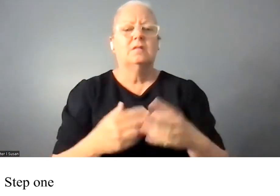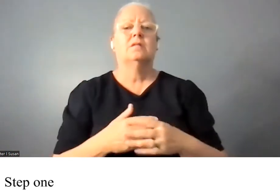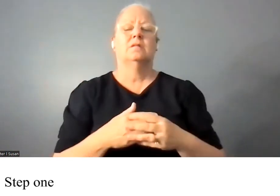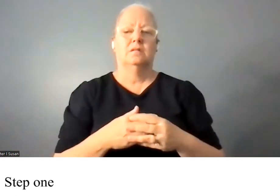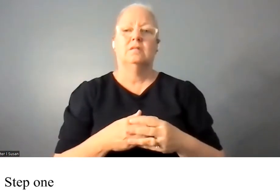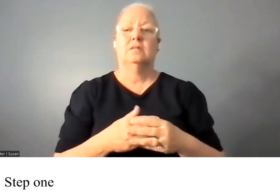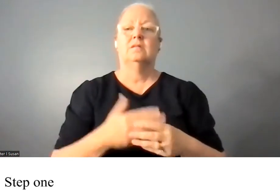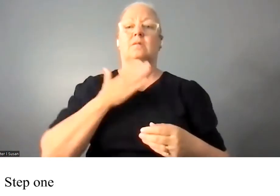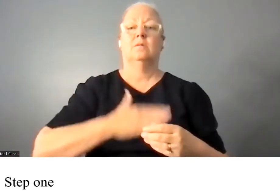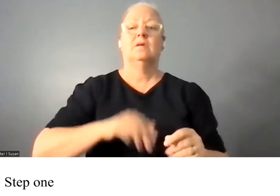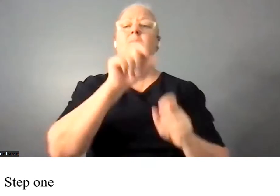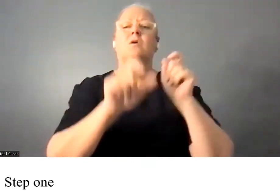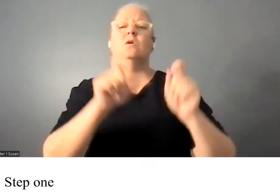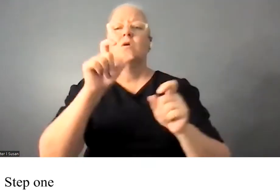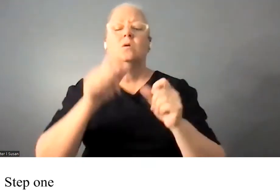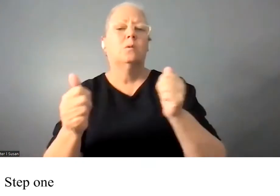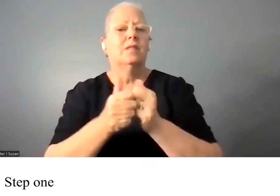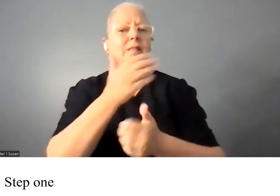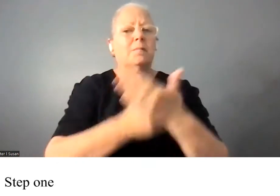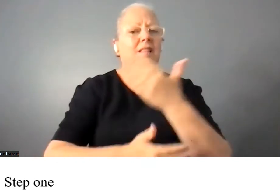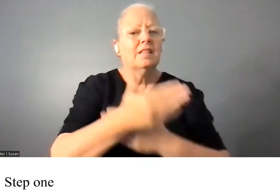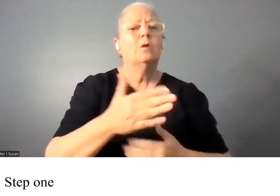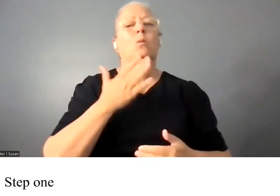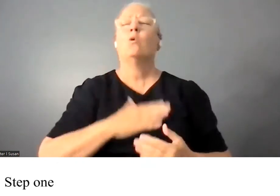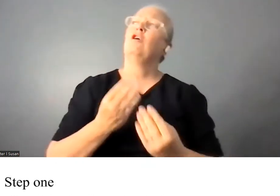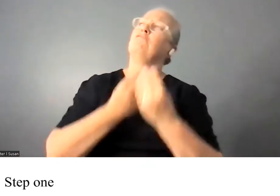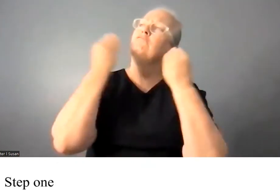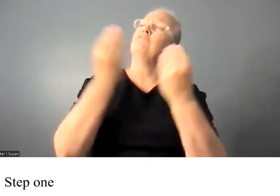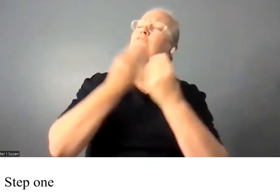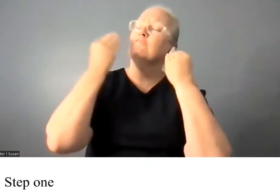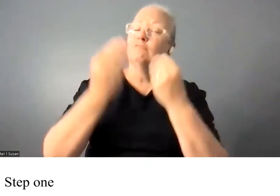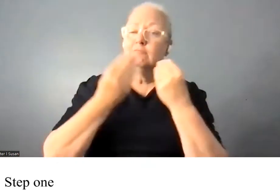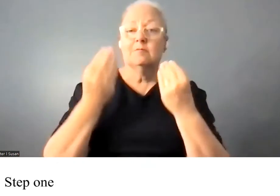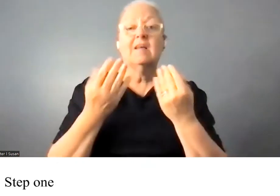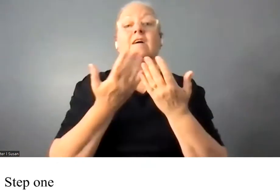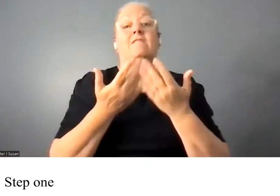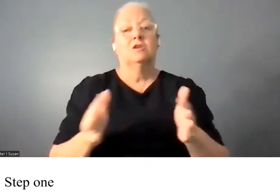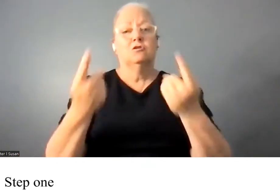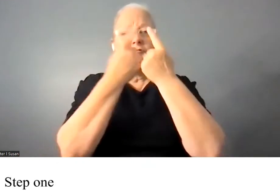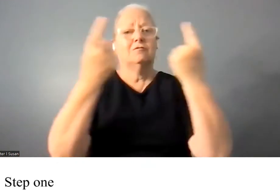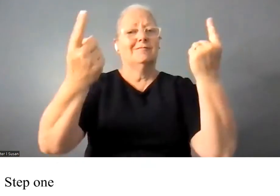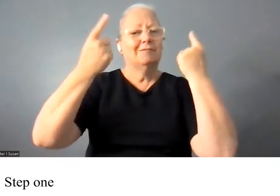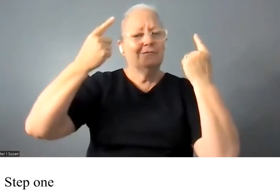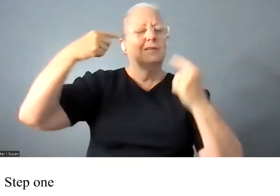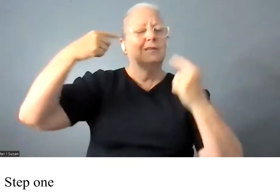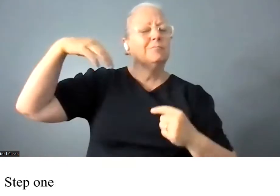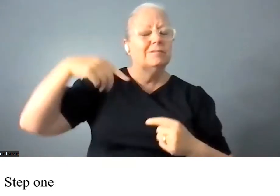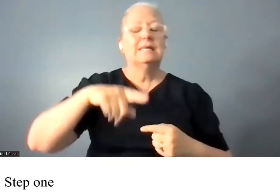to finish their education, then comes another long struggle, that